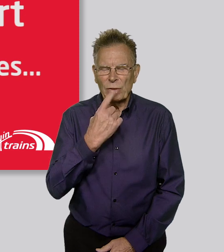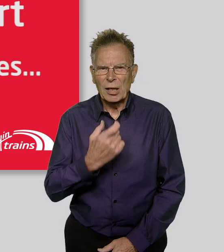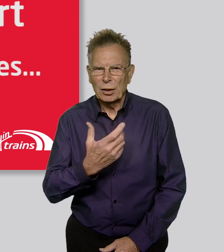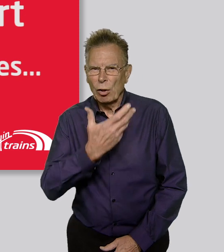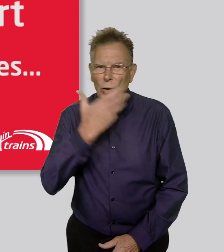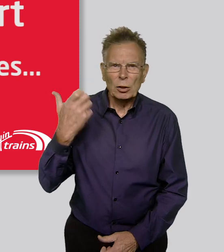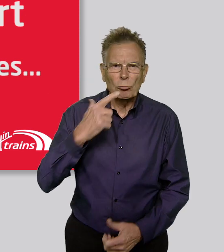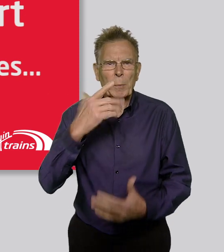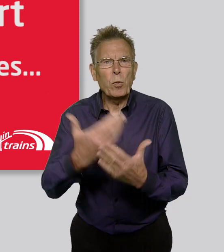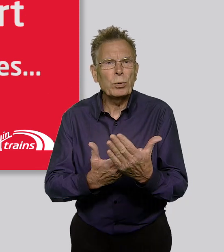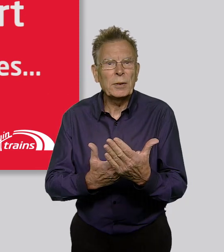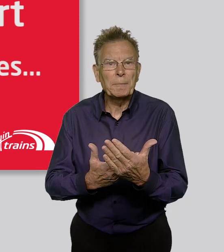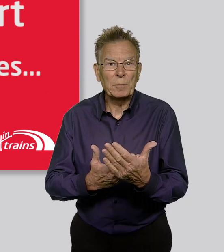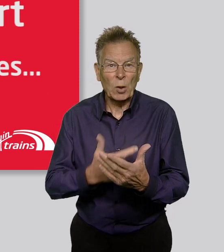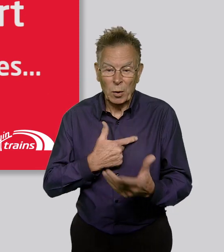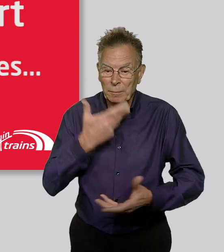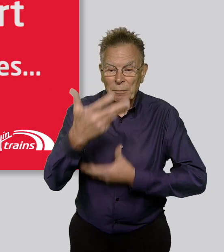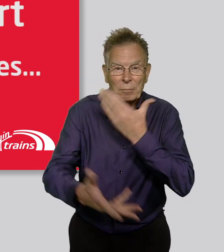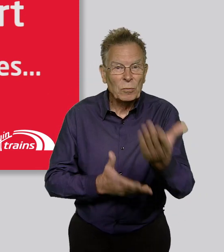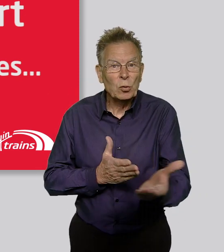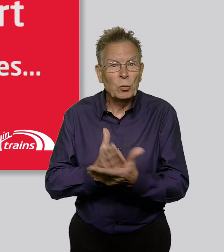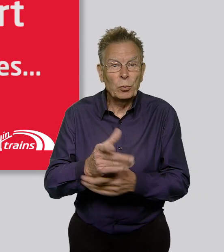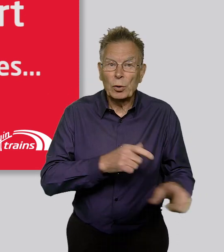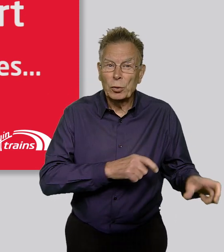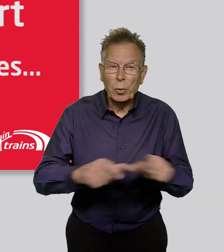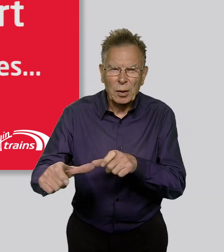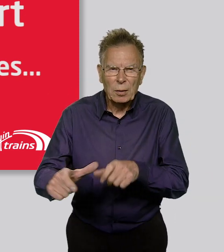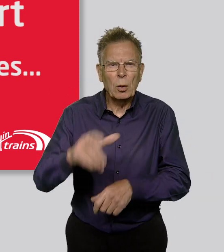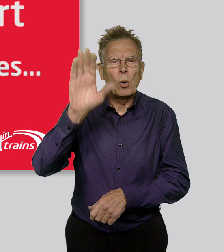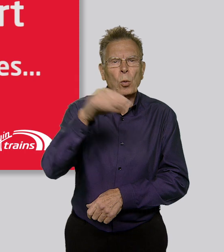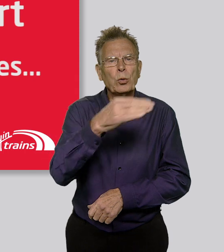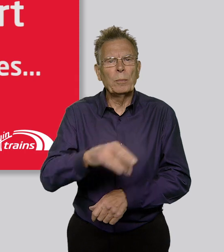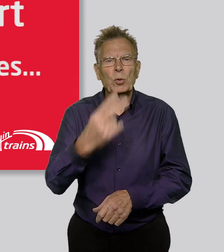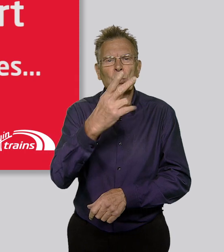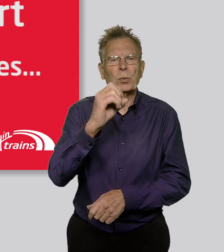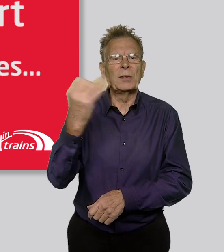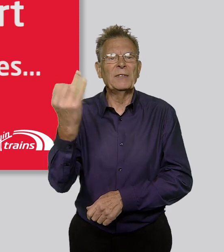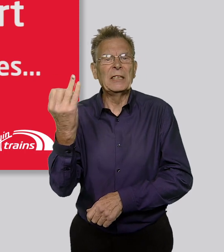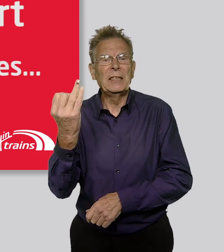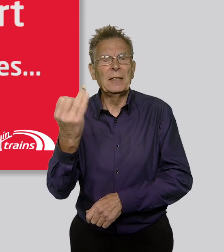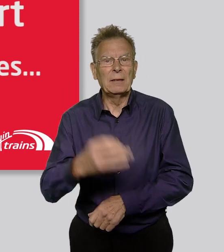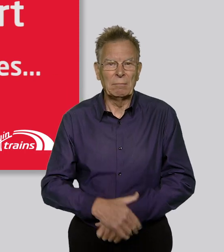Red Hot Report. Our journey continues. Autumn 2017.